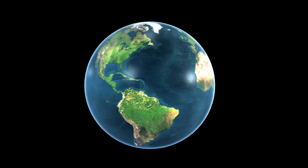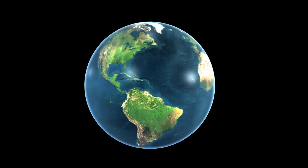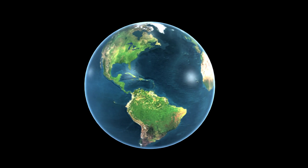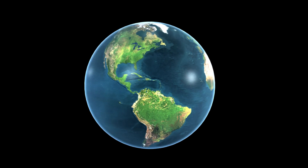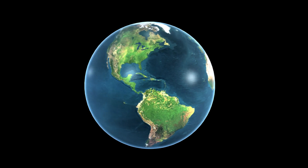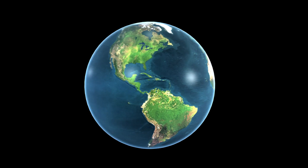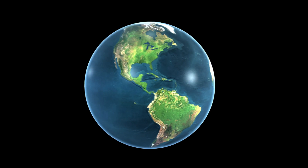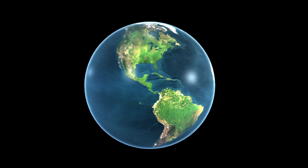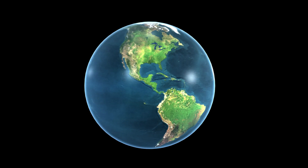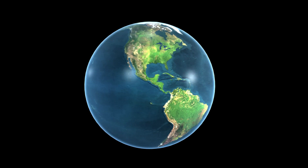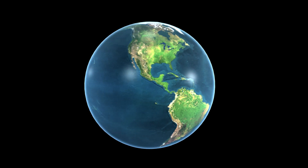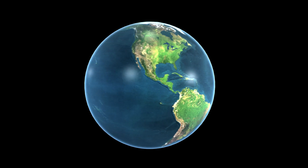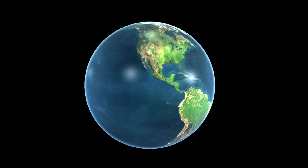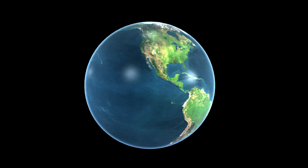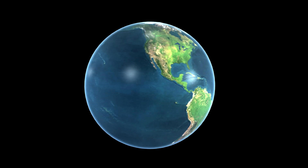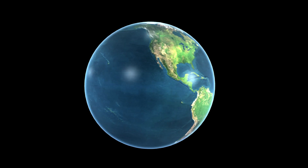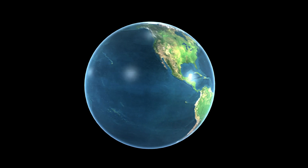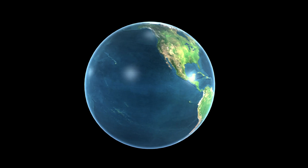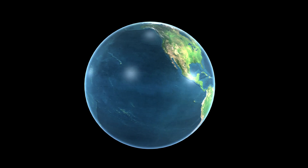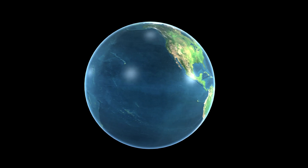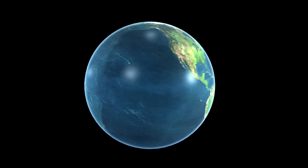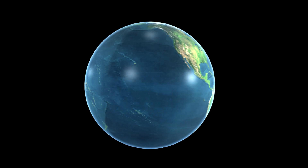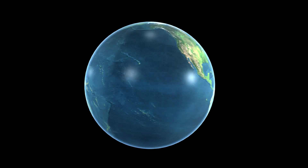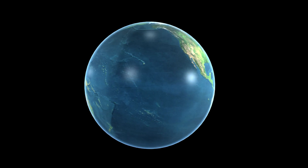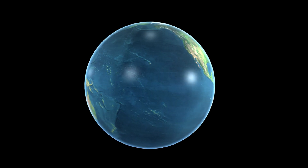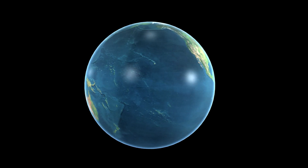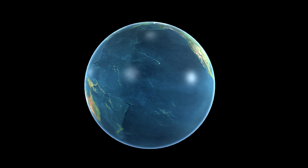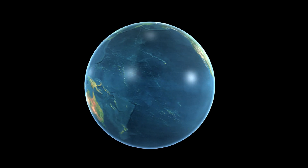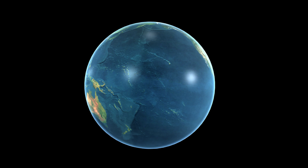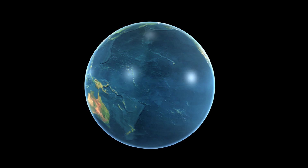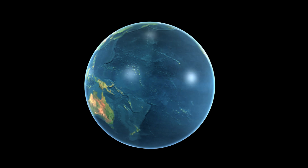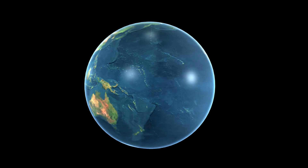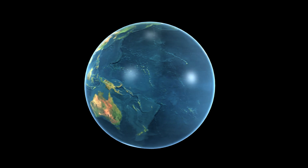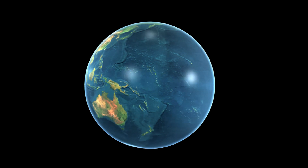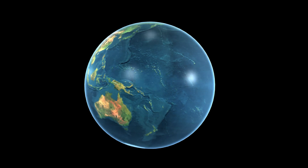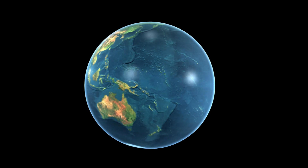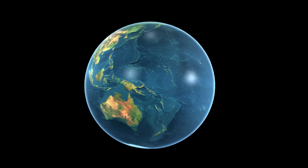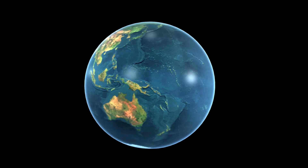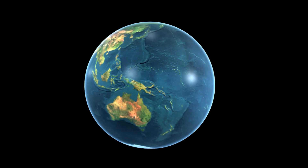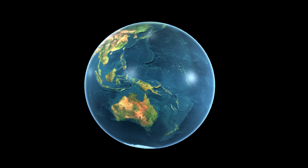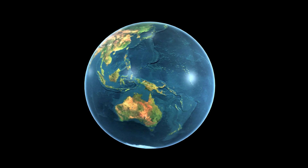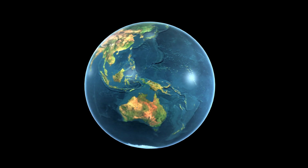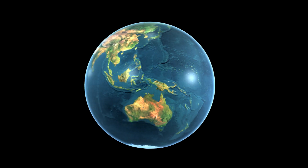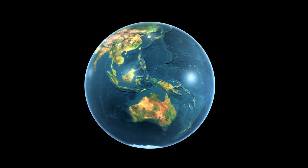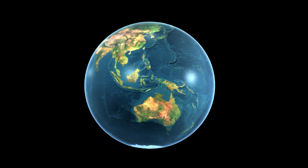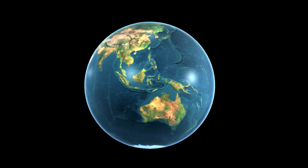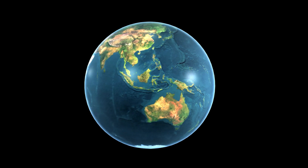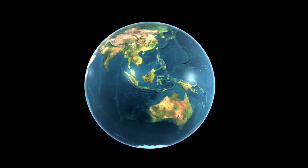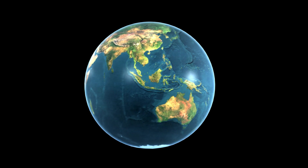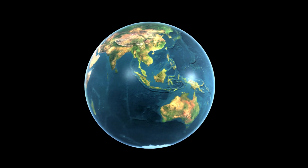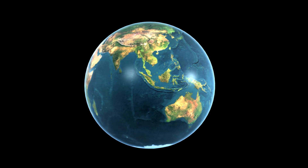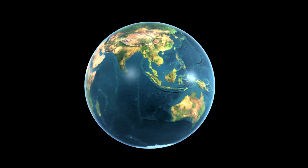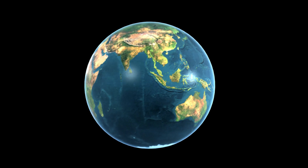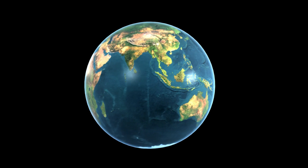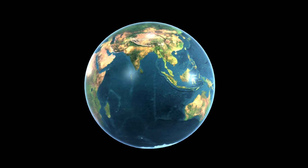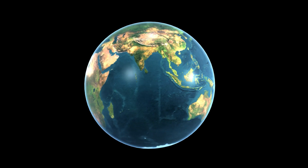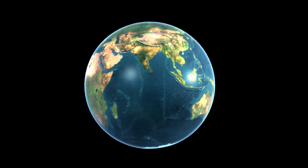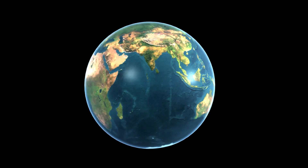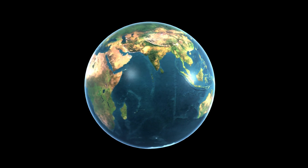American Sign Language, ASL, originated in the United States, it has gained popularity worldwide. It's not a